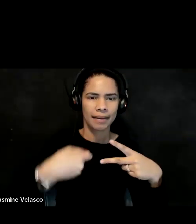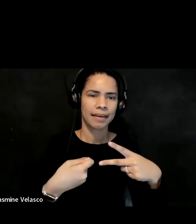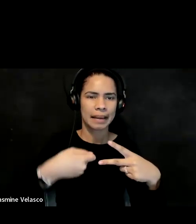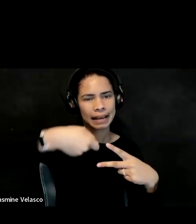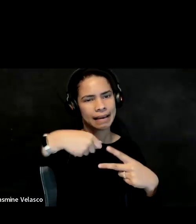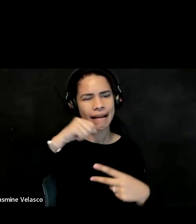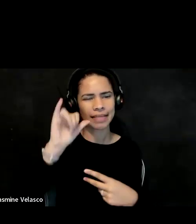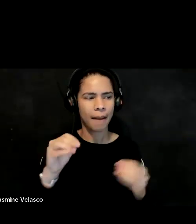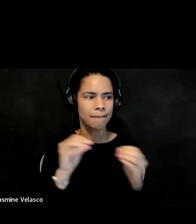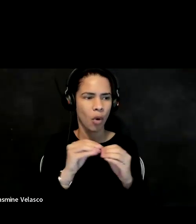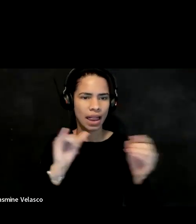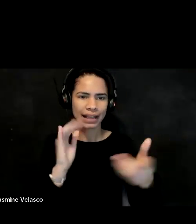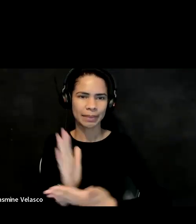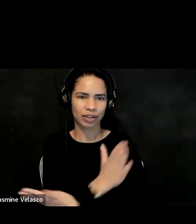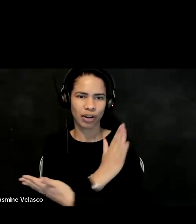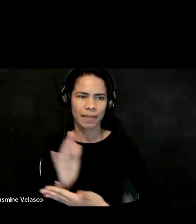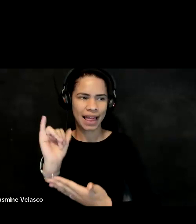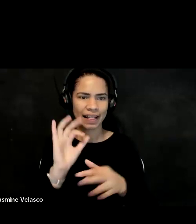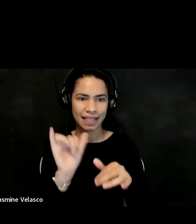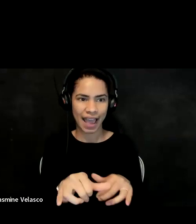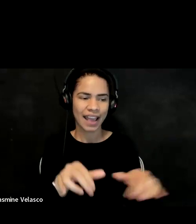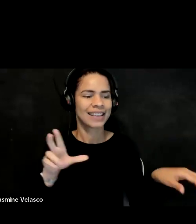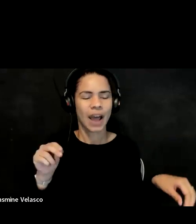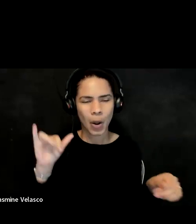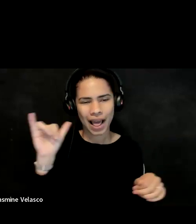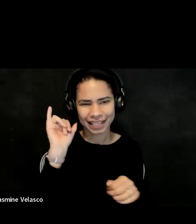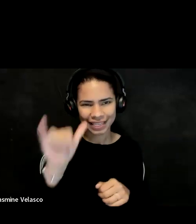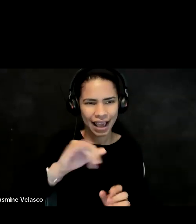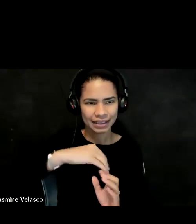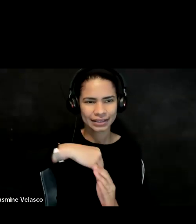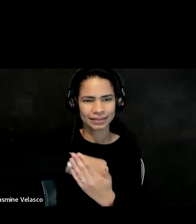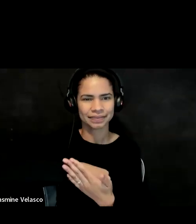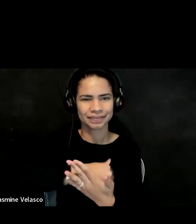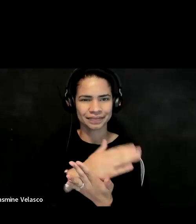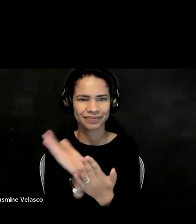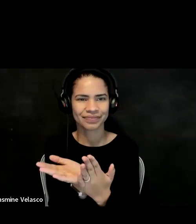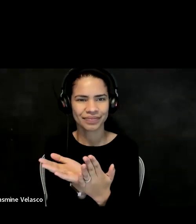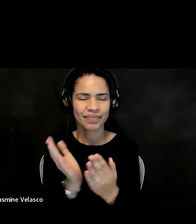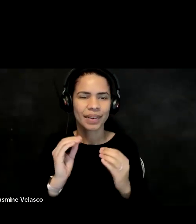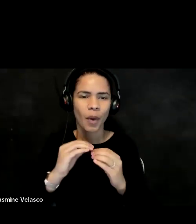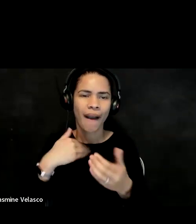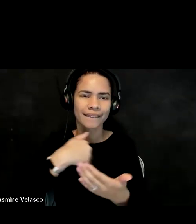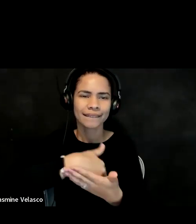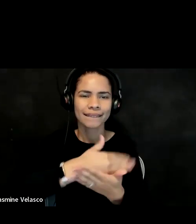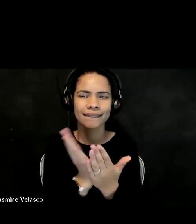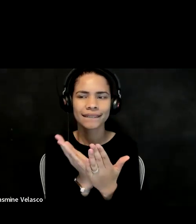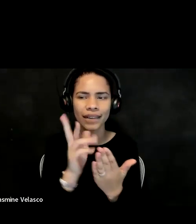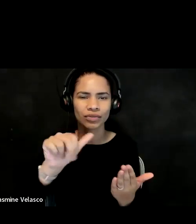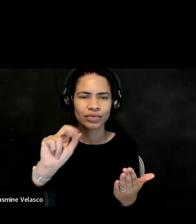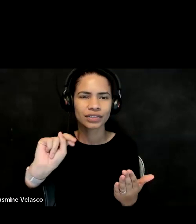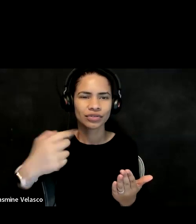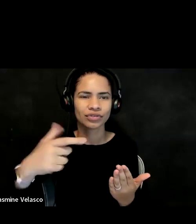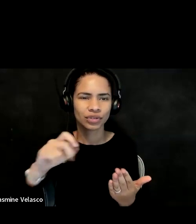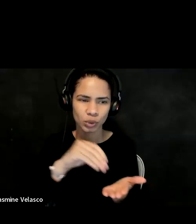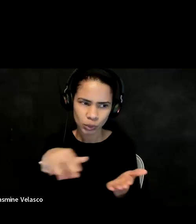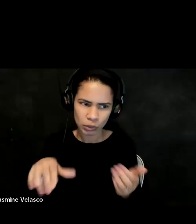much more like this. No, it's like, it's this. Spectral in the sense that there's a range that students can